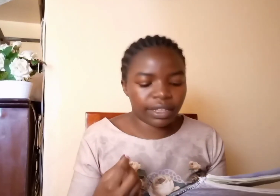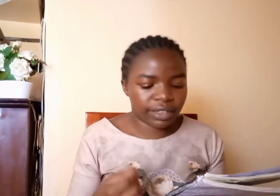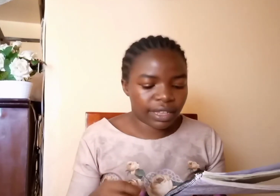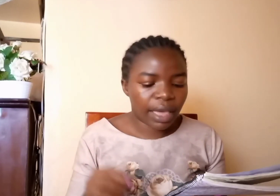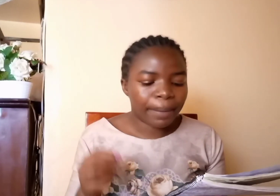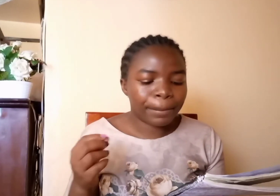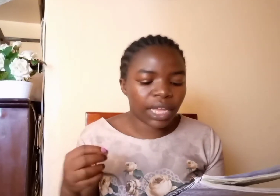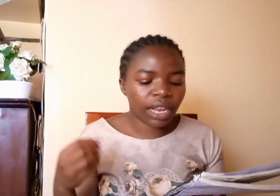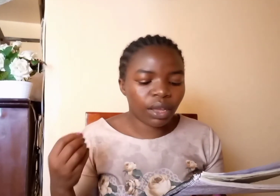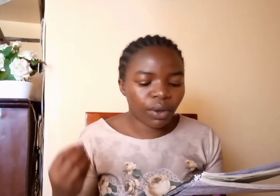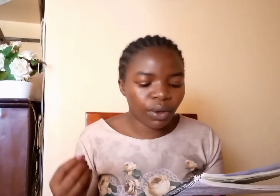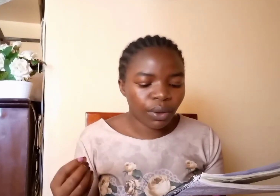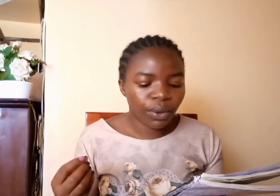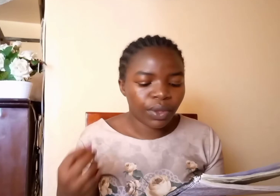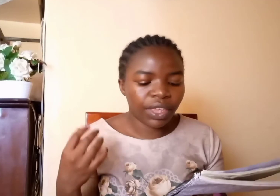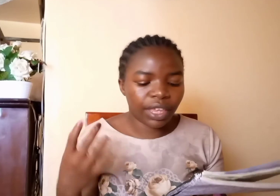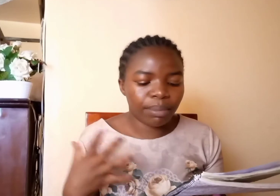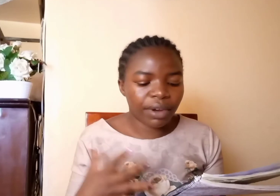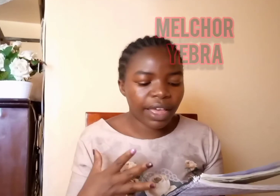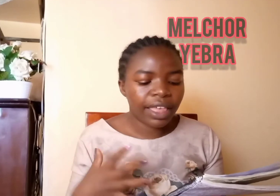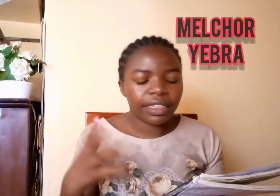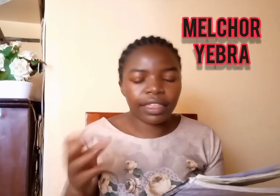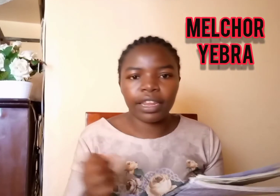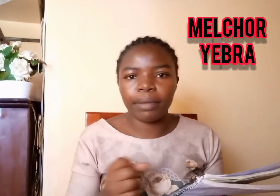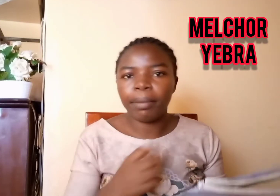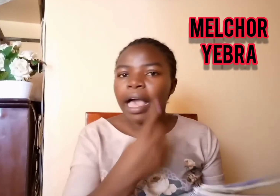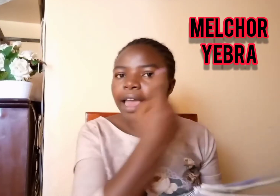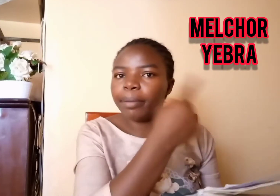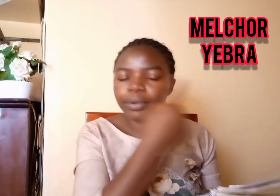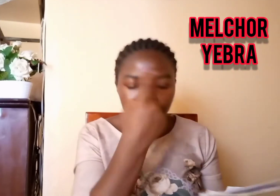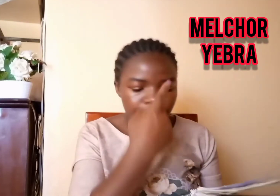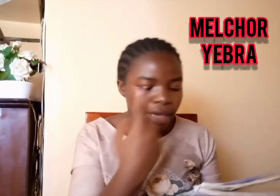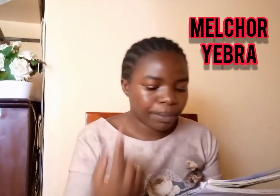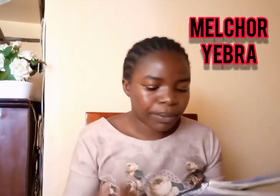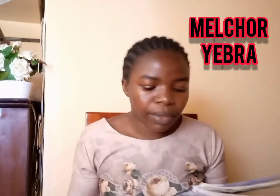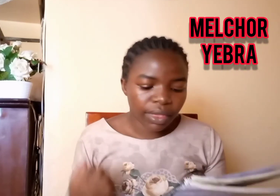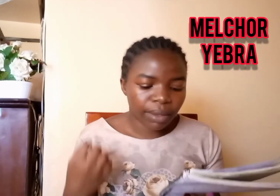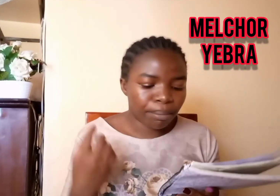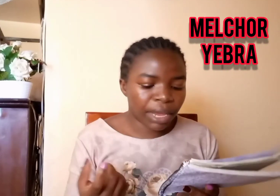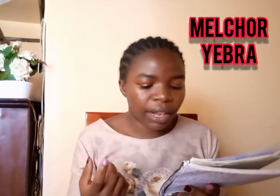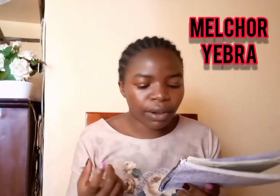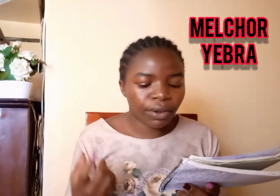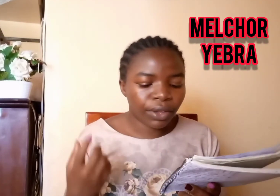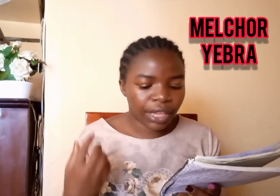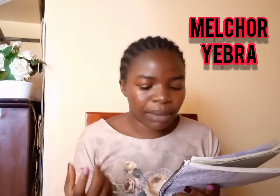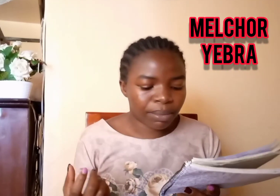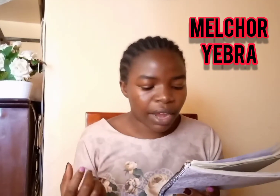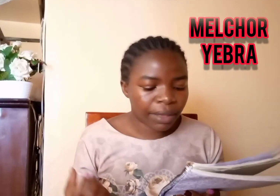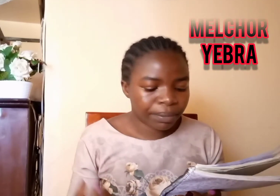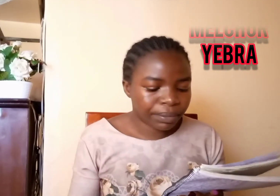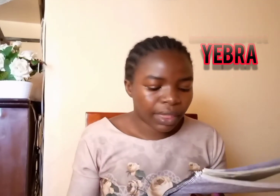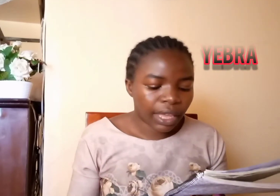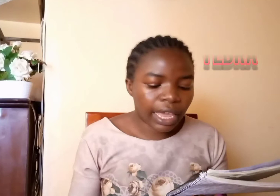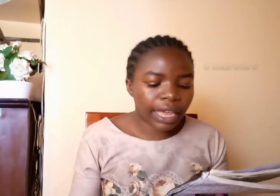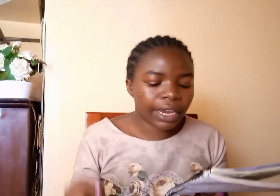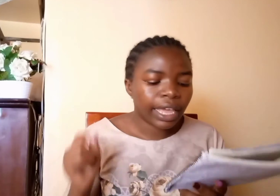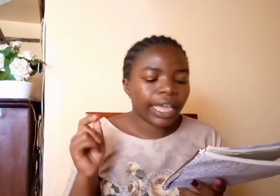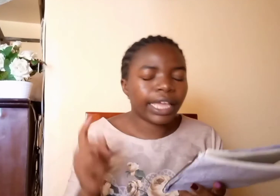is Melchior Yebra. The name I'll put here, Melchior Yebra, and